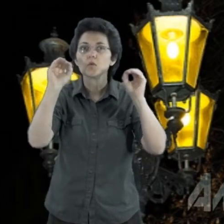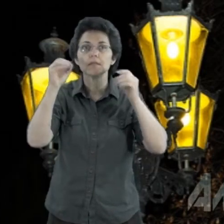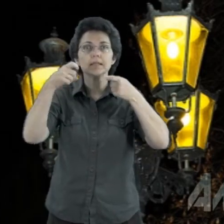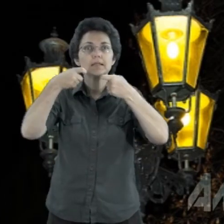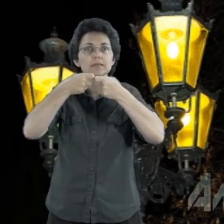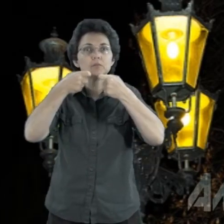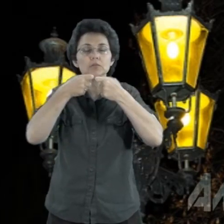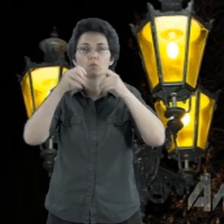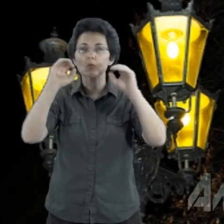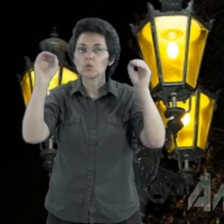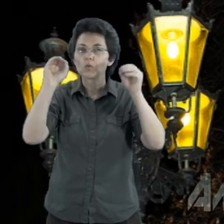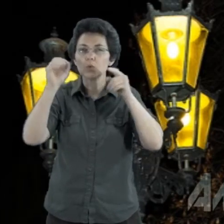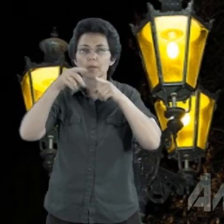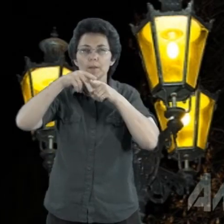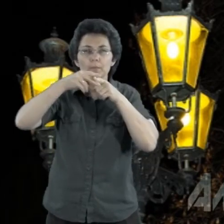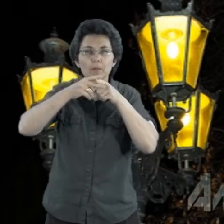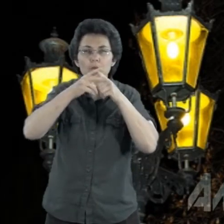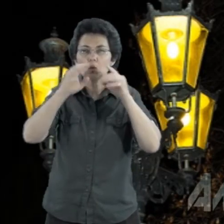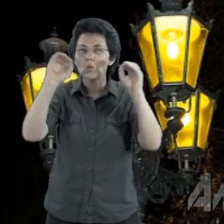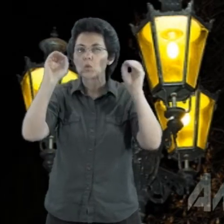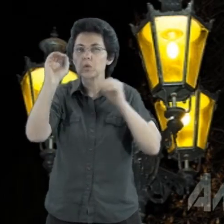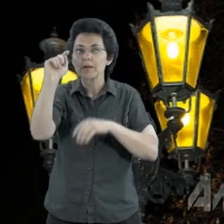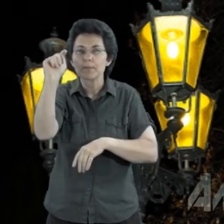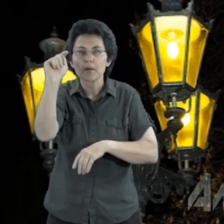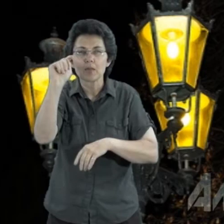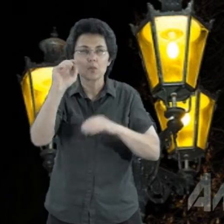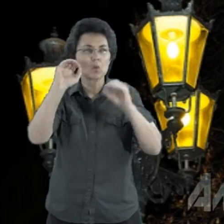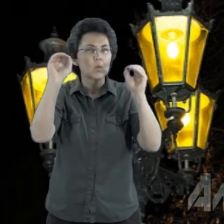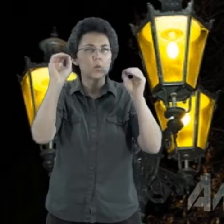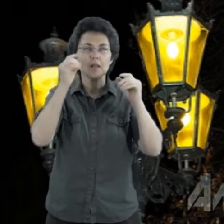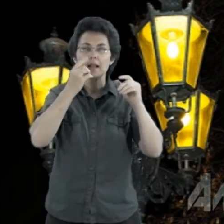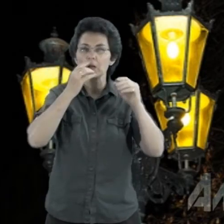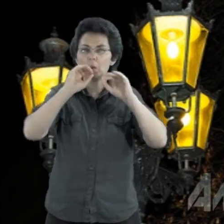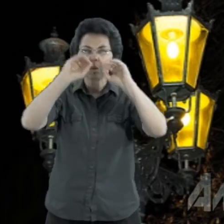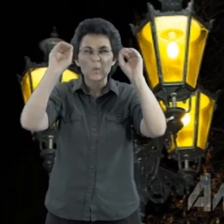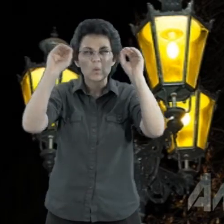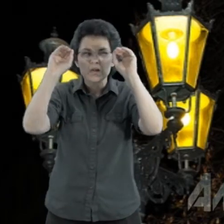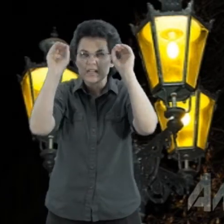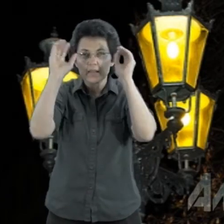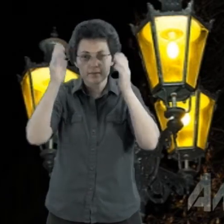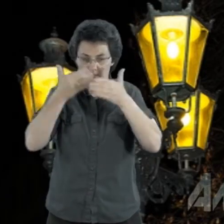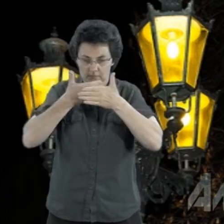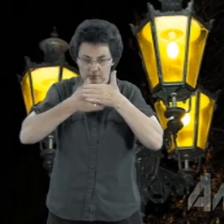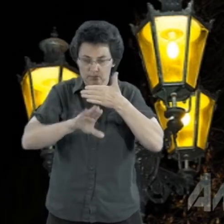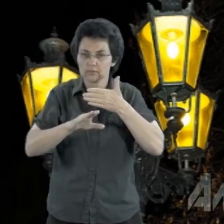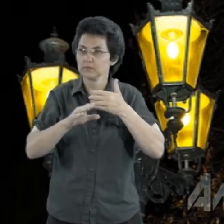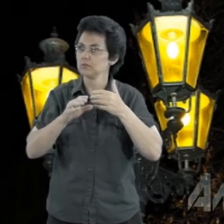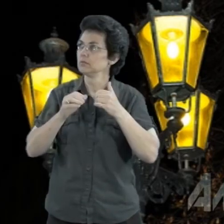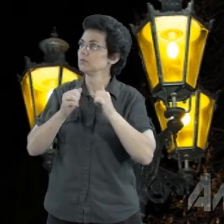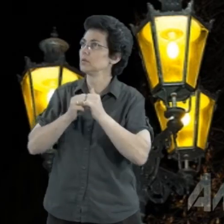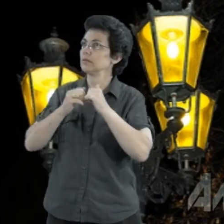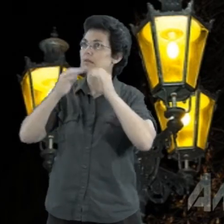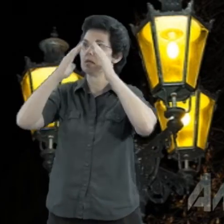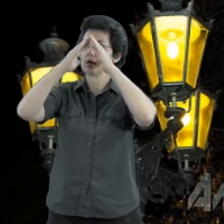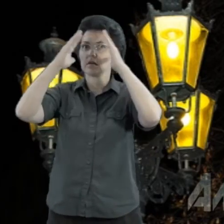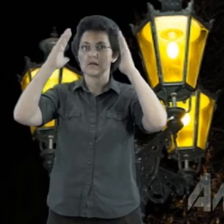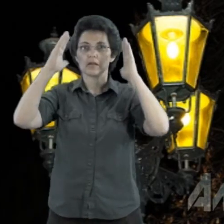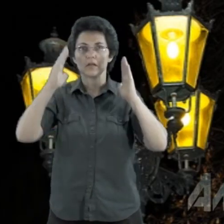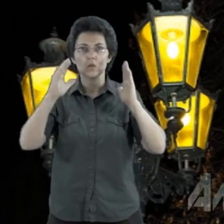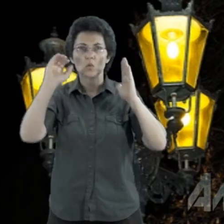Back then, there was no electricity, no plumbing, no indoor bathrooms, and no lights in the house. I